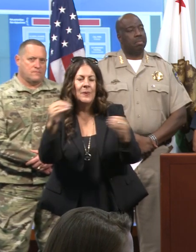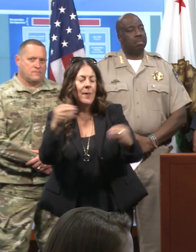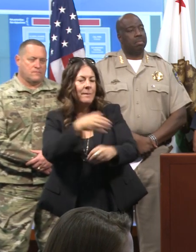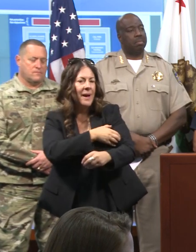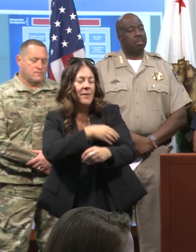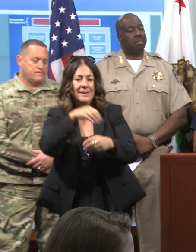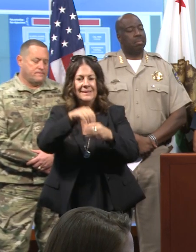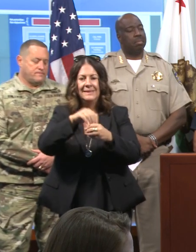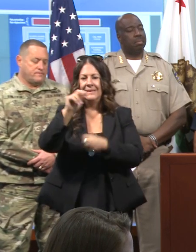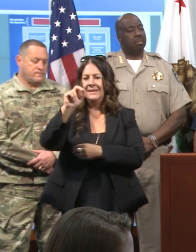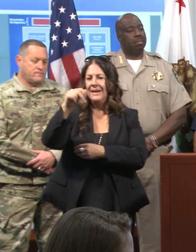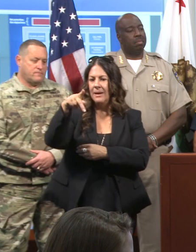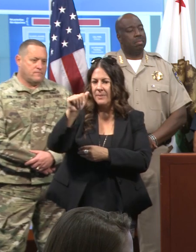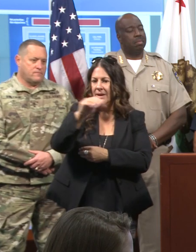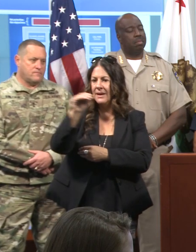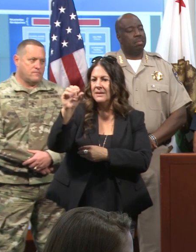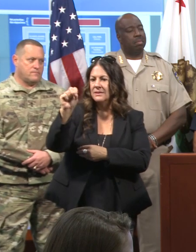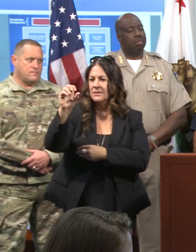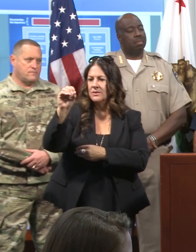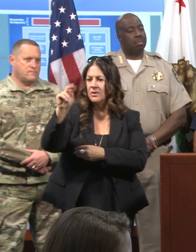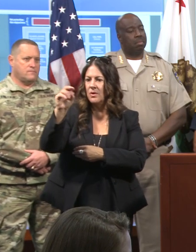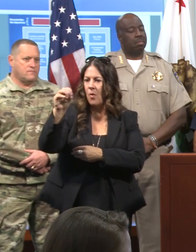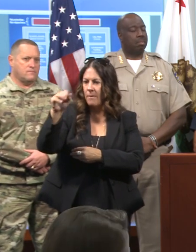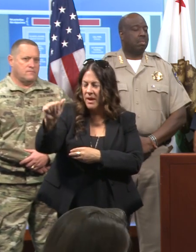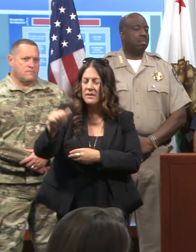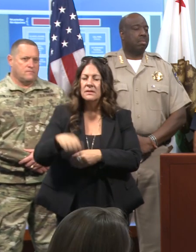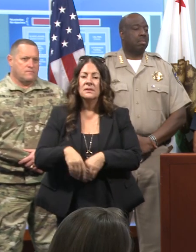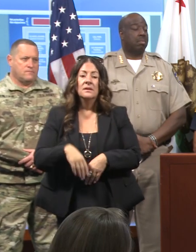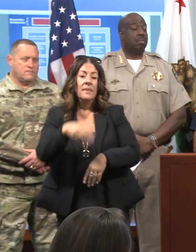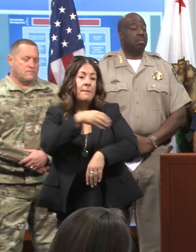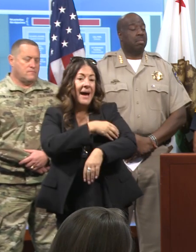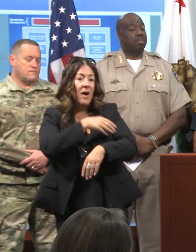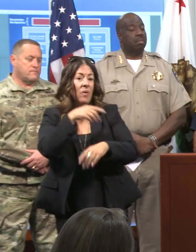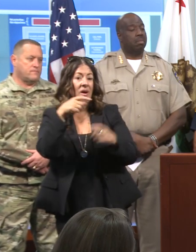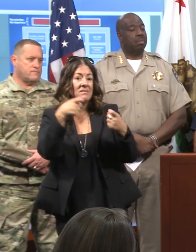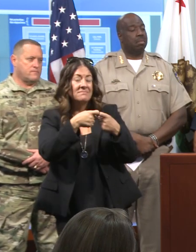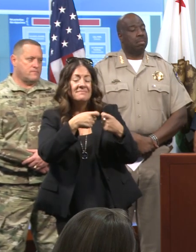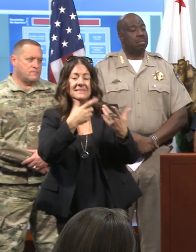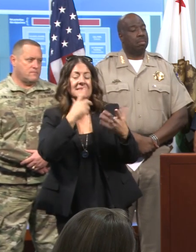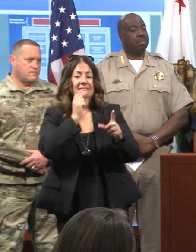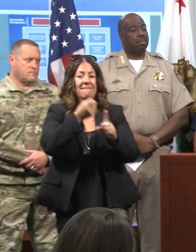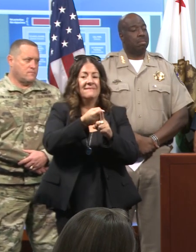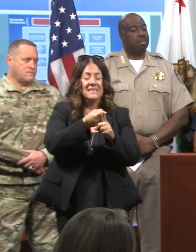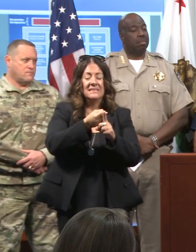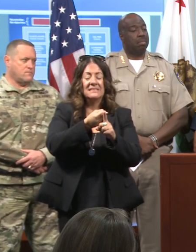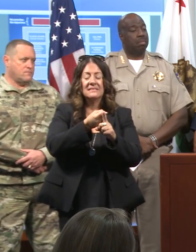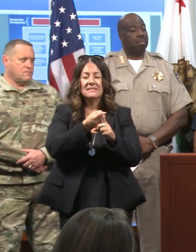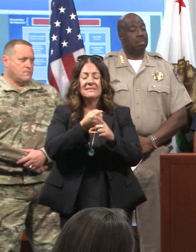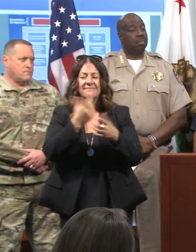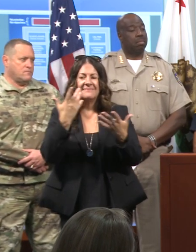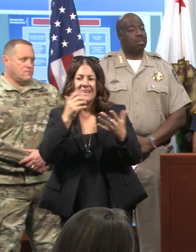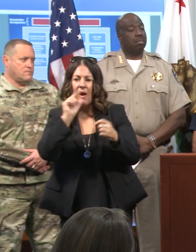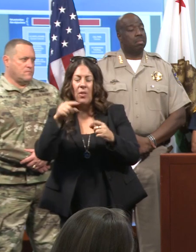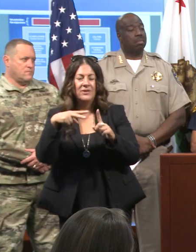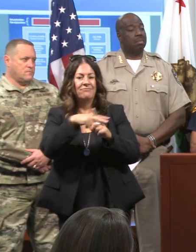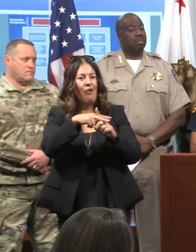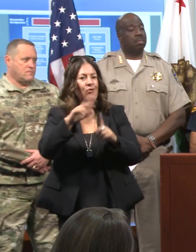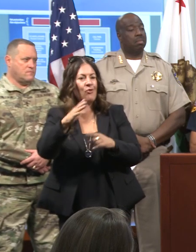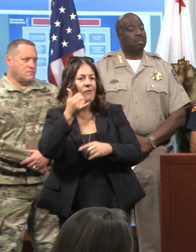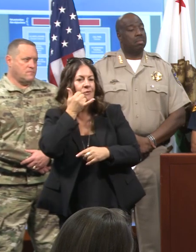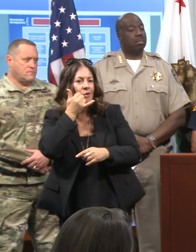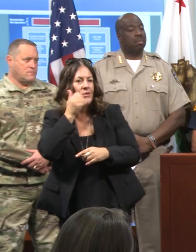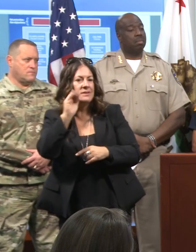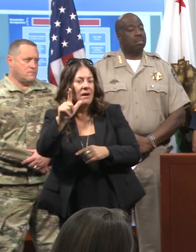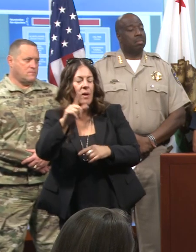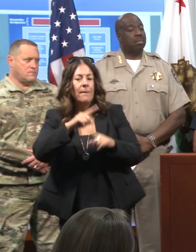Sonoma, and the power is also affecting the ability not only just charge cell phones, but also to